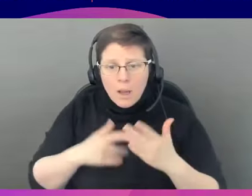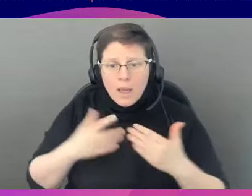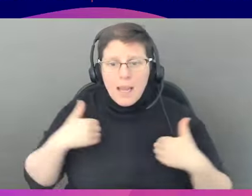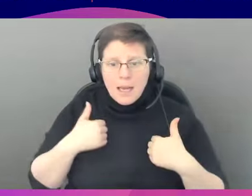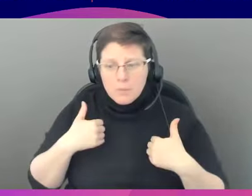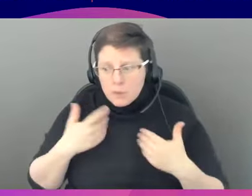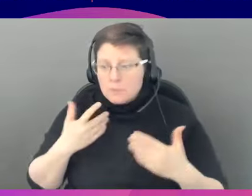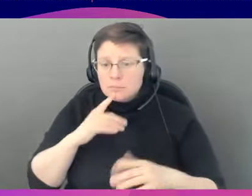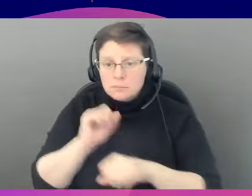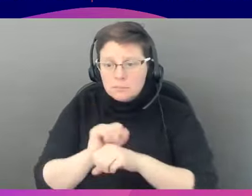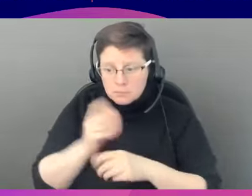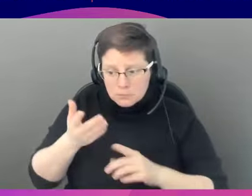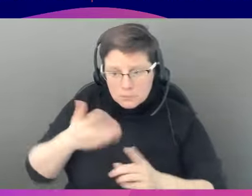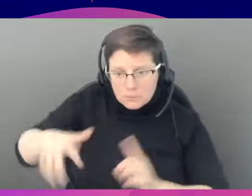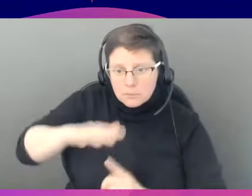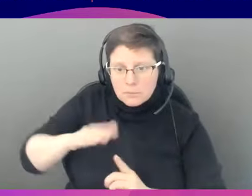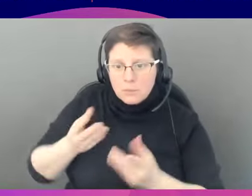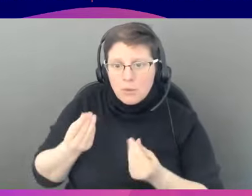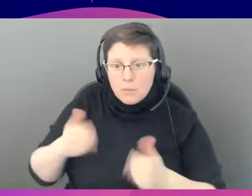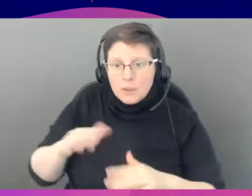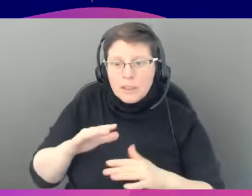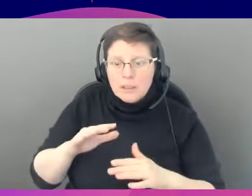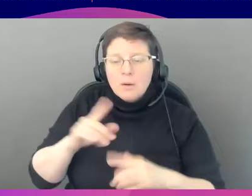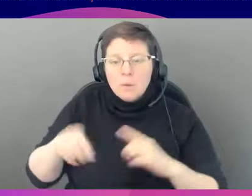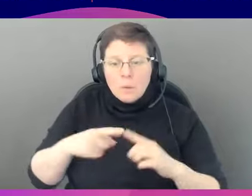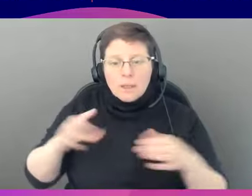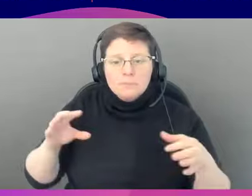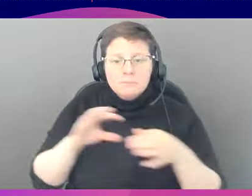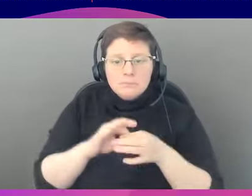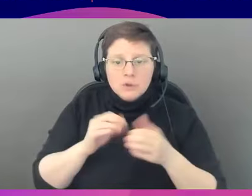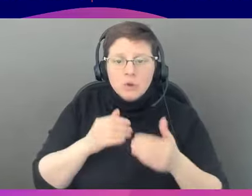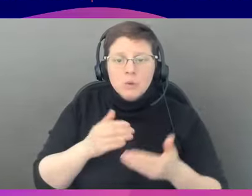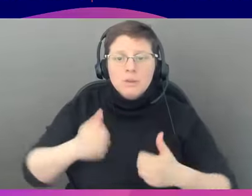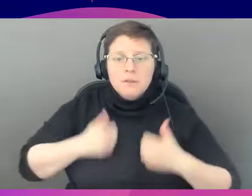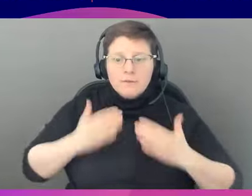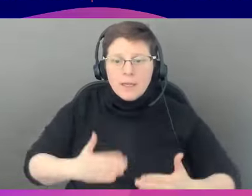by law, particularly when they're associated with survivor's income and